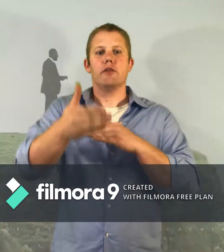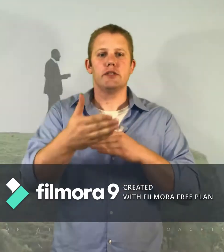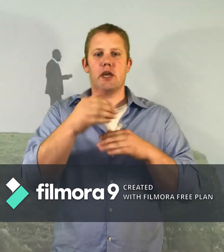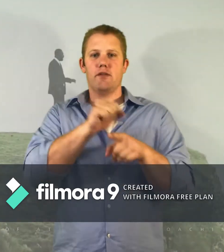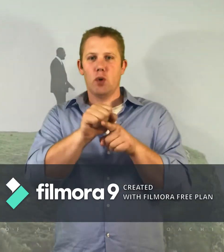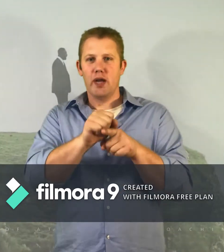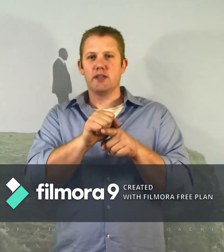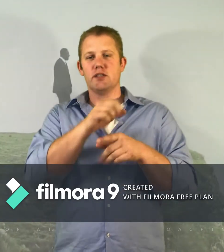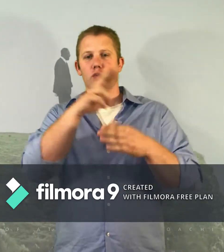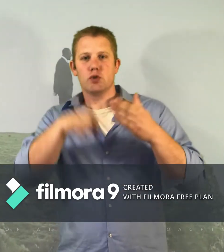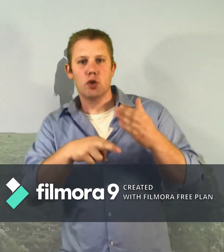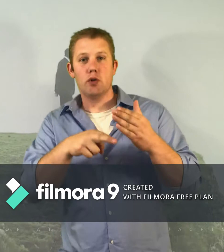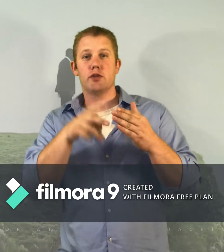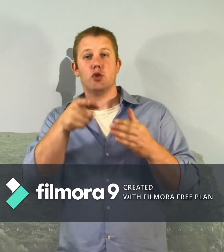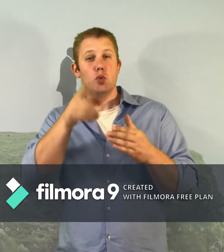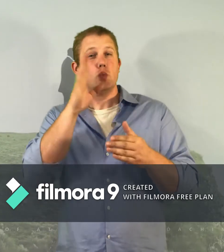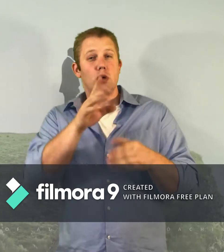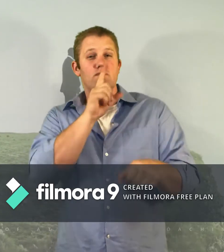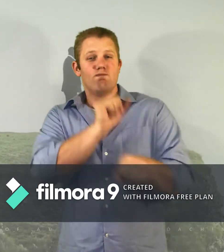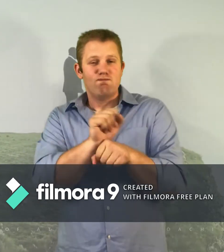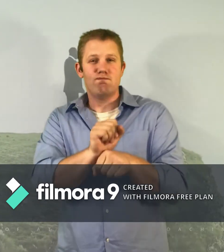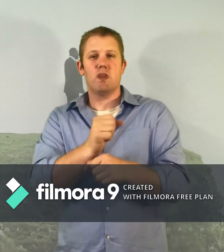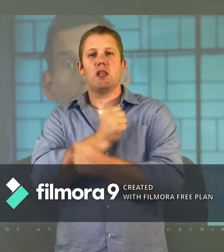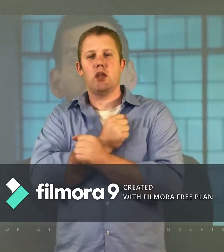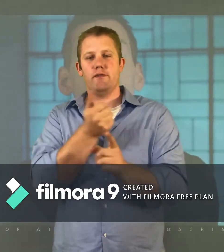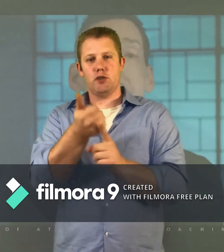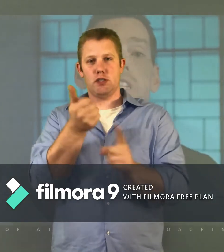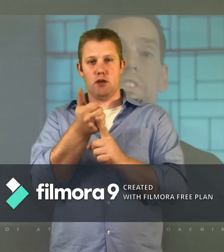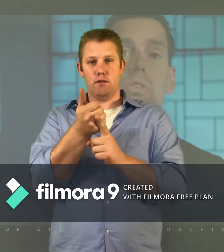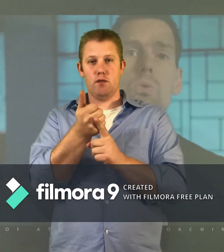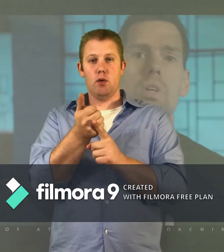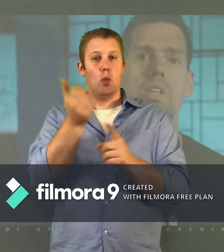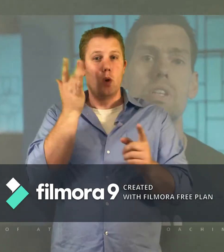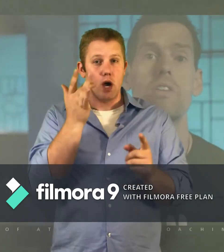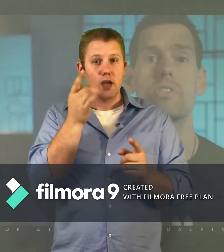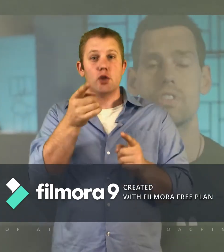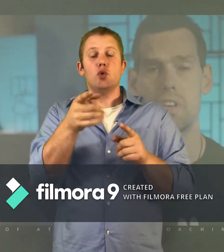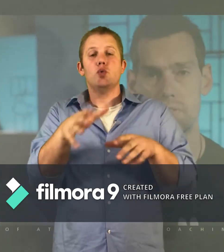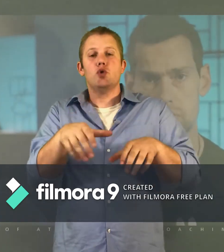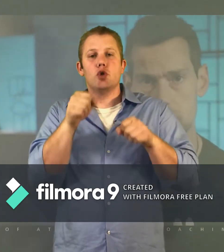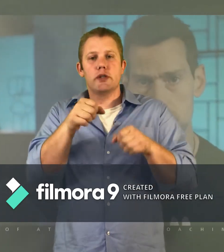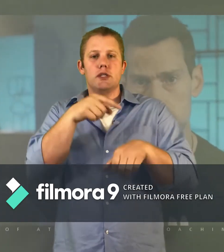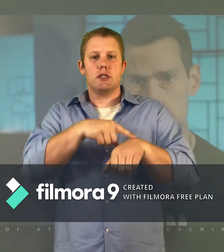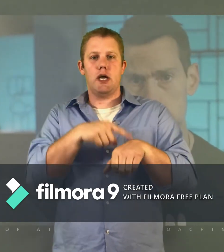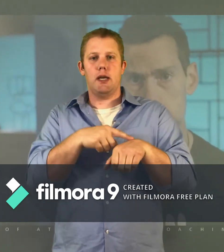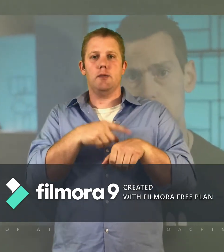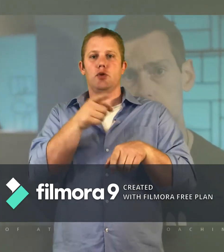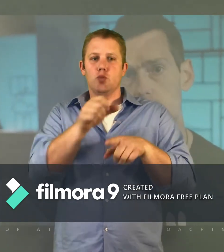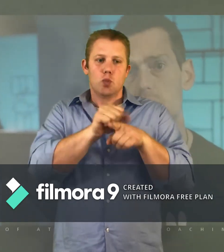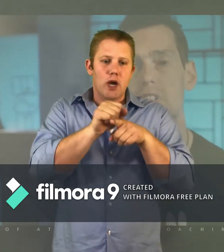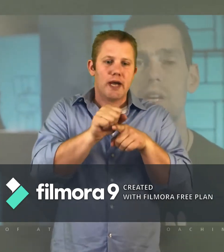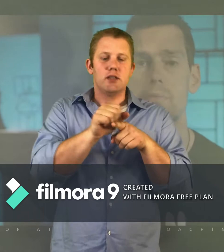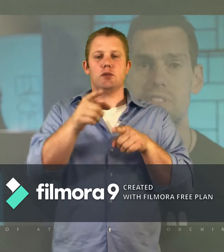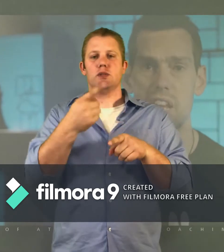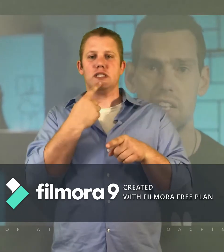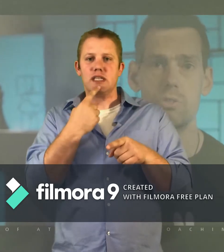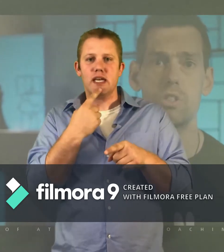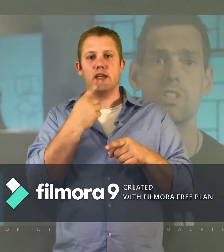is a vision of your life where you actually do love yourself. Because you took the time to say it. You took the